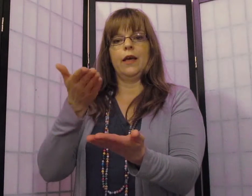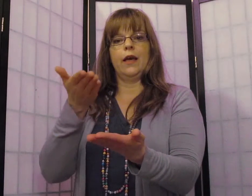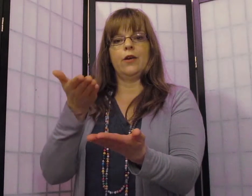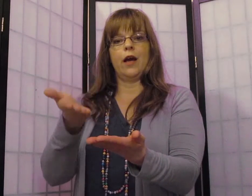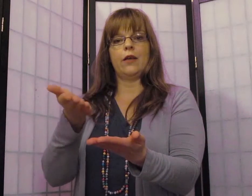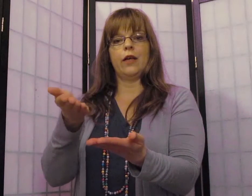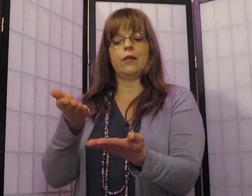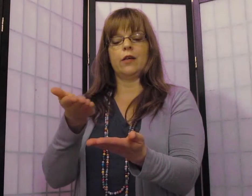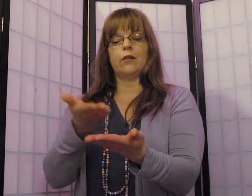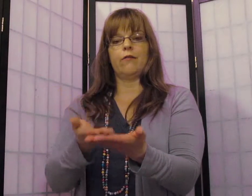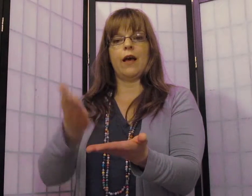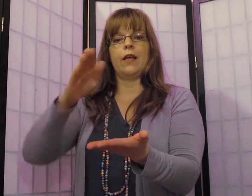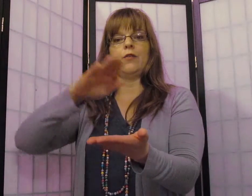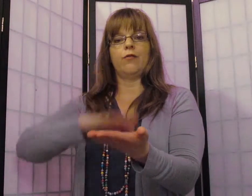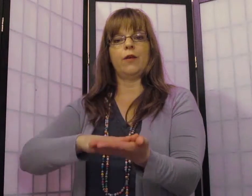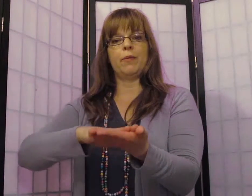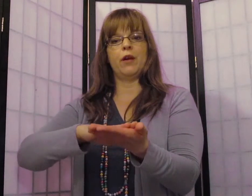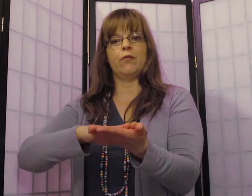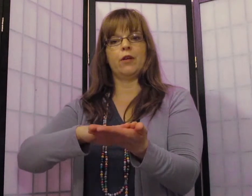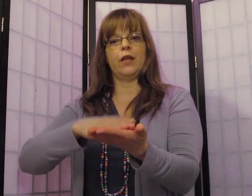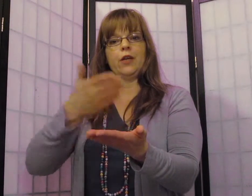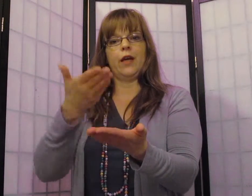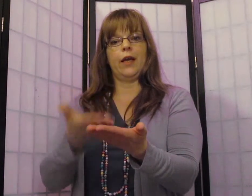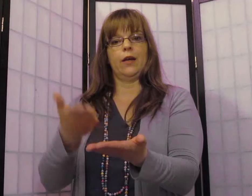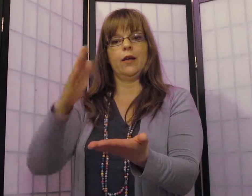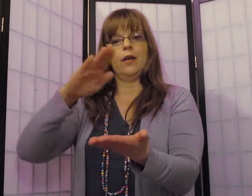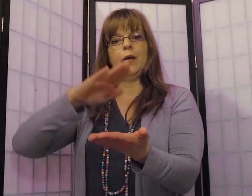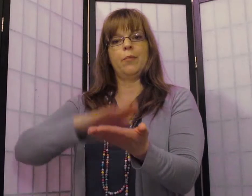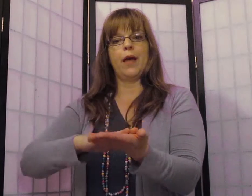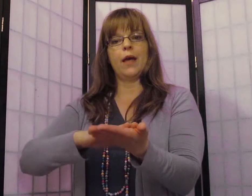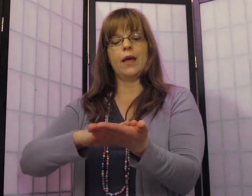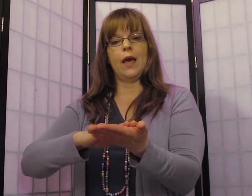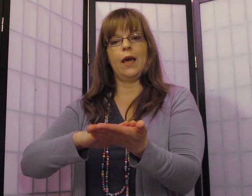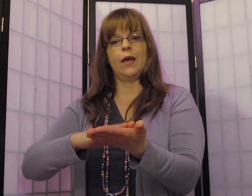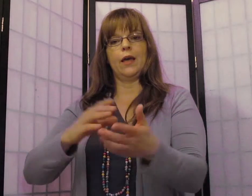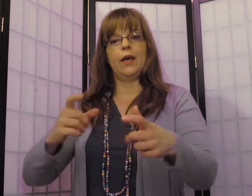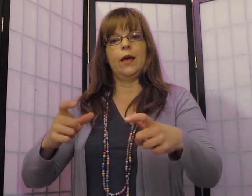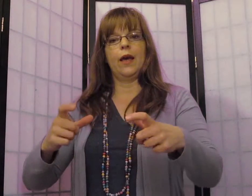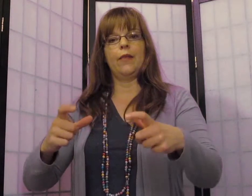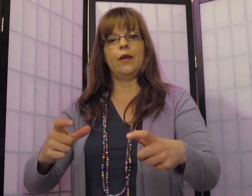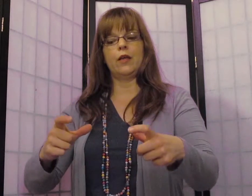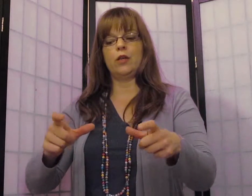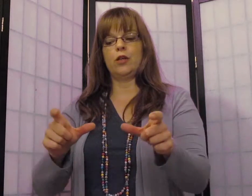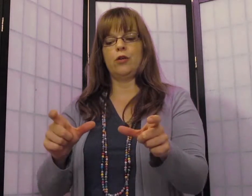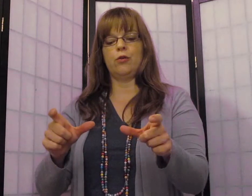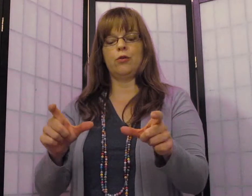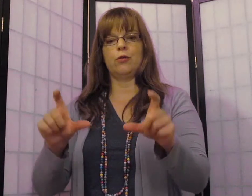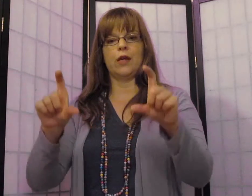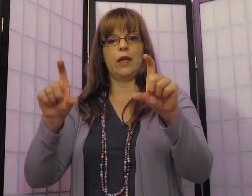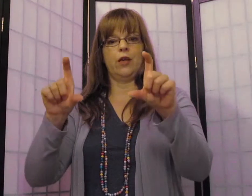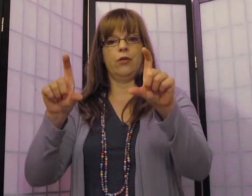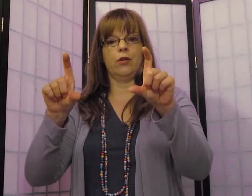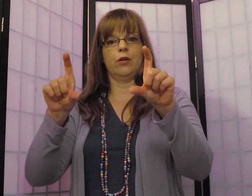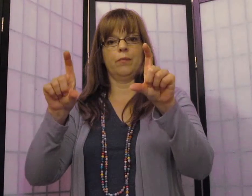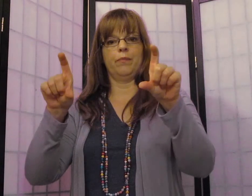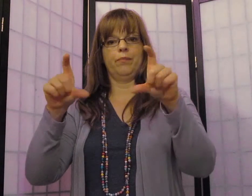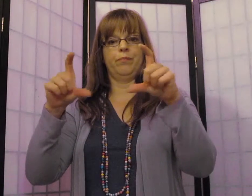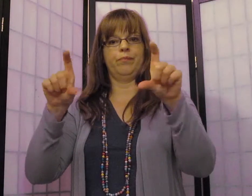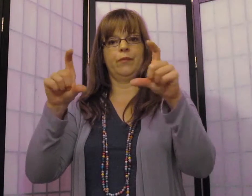and your other hand's also flat, and you flip it over in your hand. Pancake, and then you take this